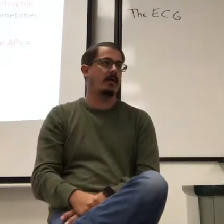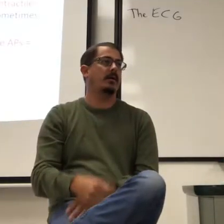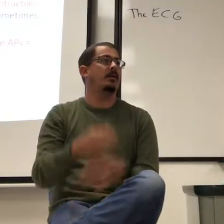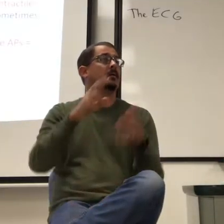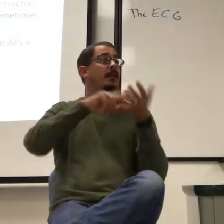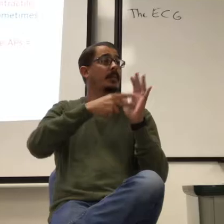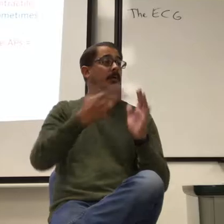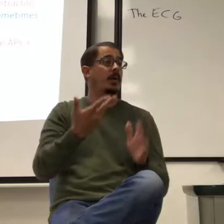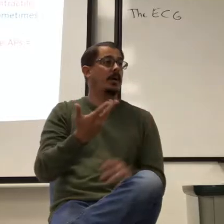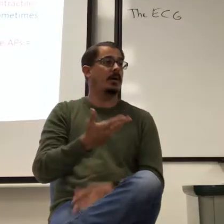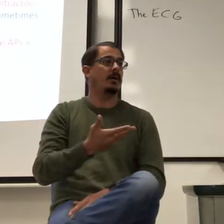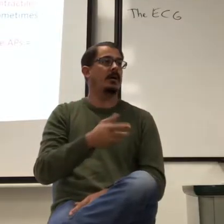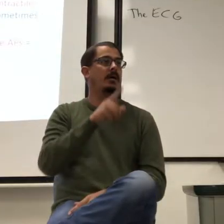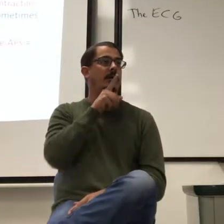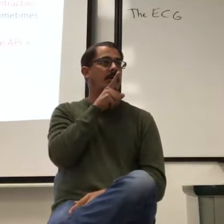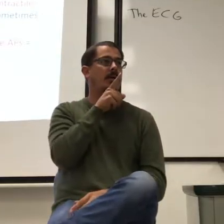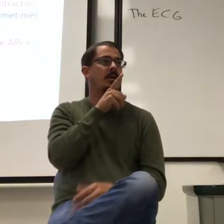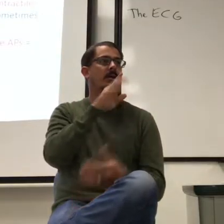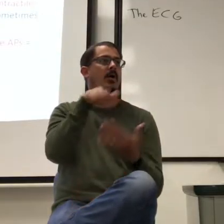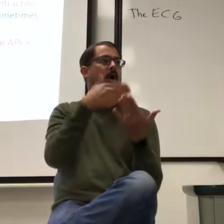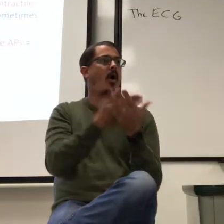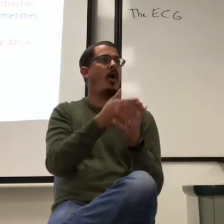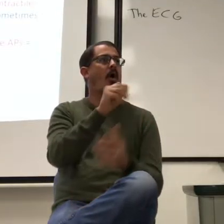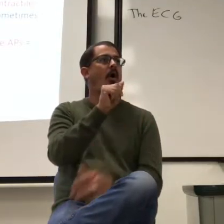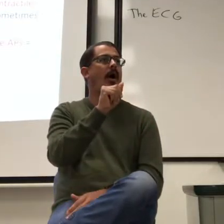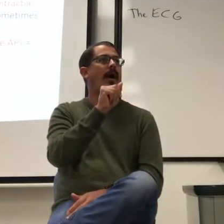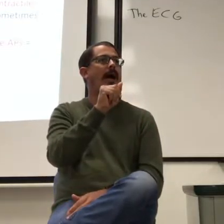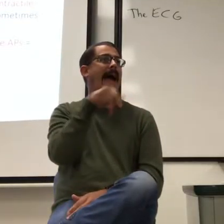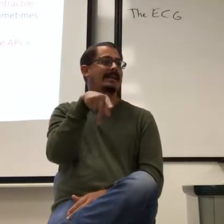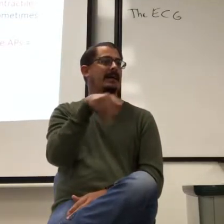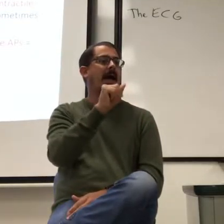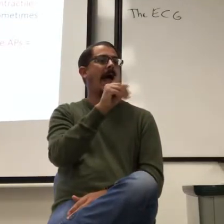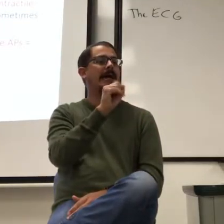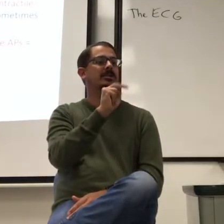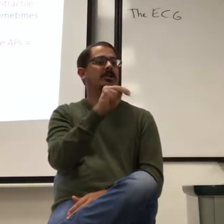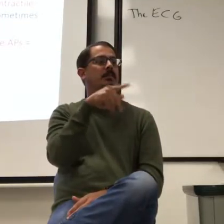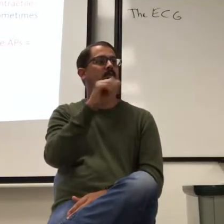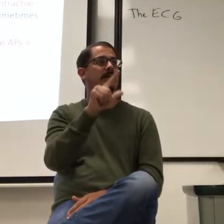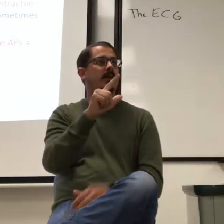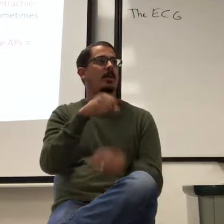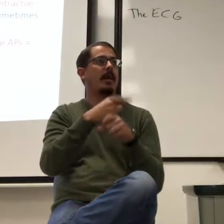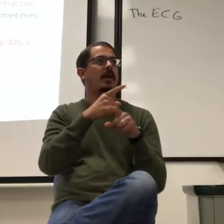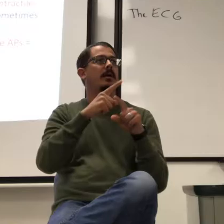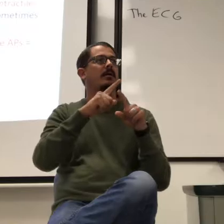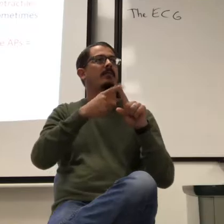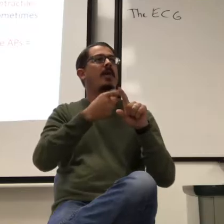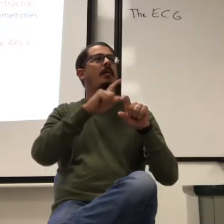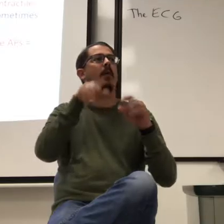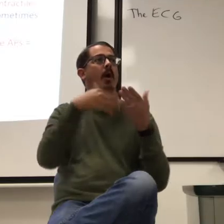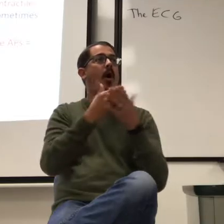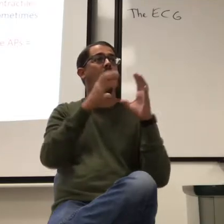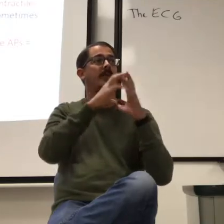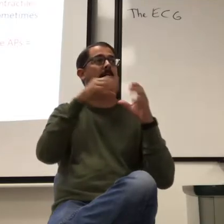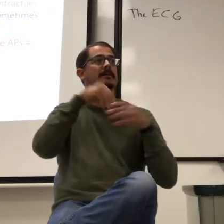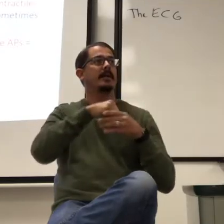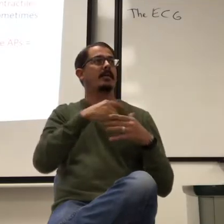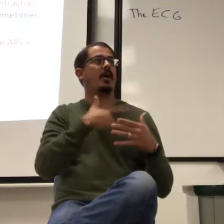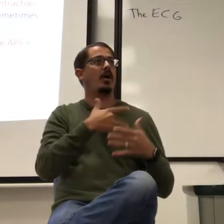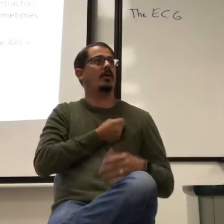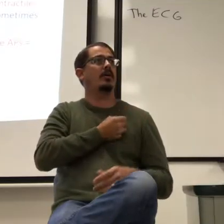represents is a composite of all action potentials generated by all cells of the heart, autorhythmic and contractile. But